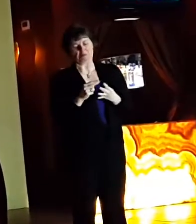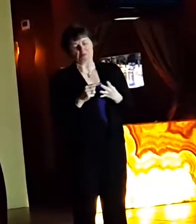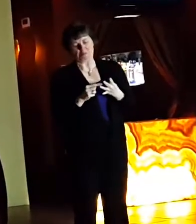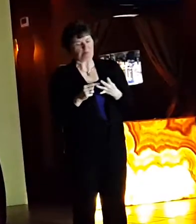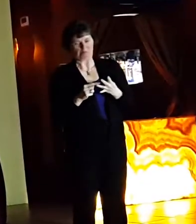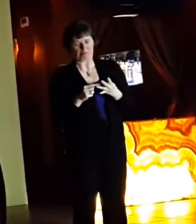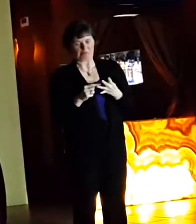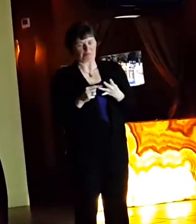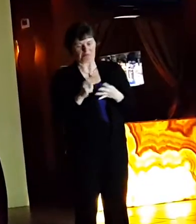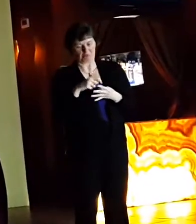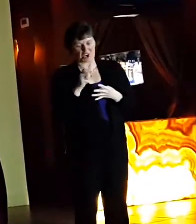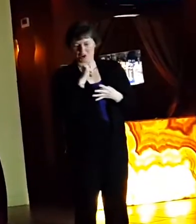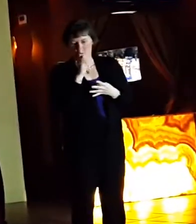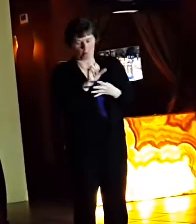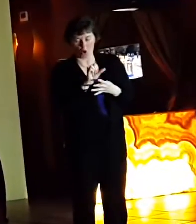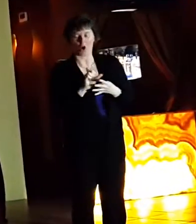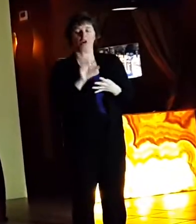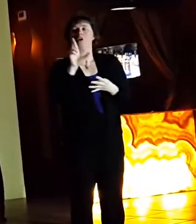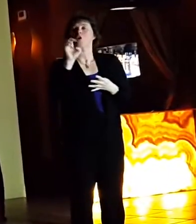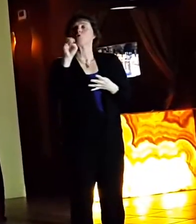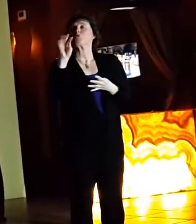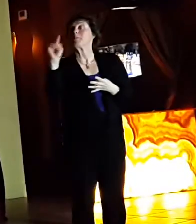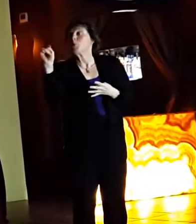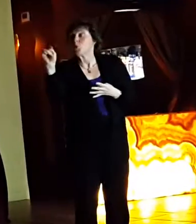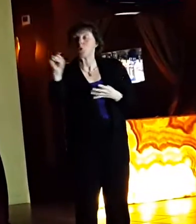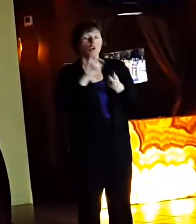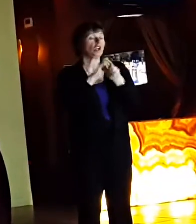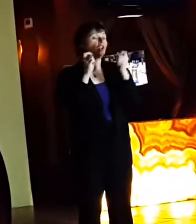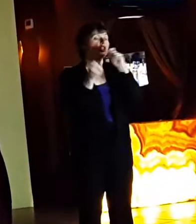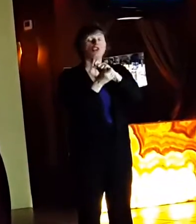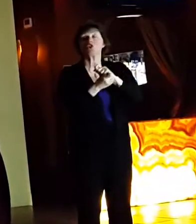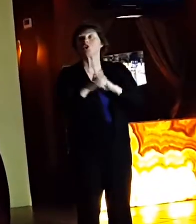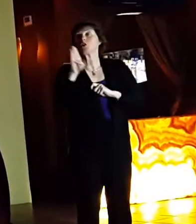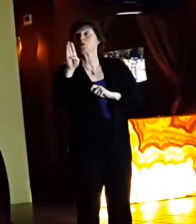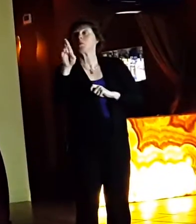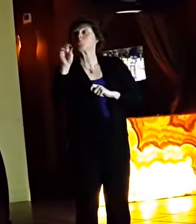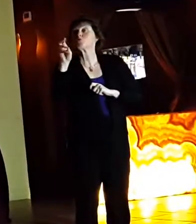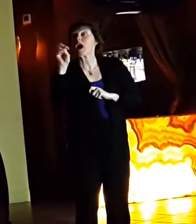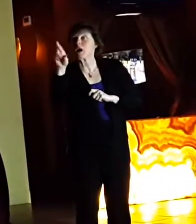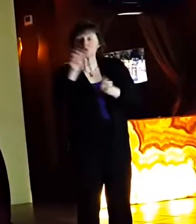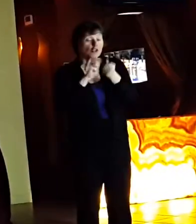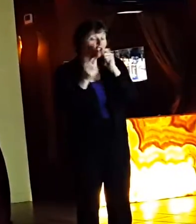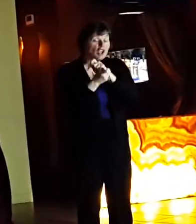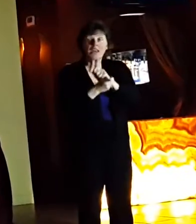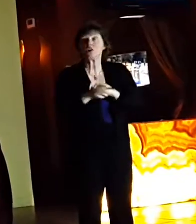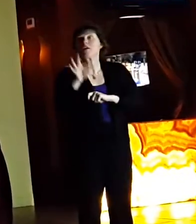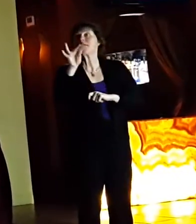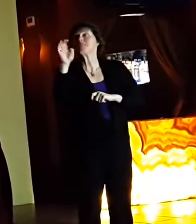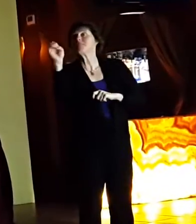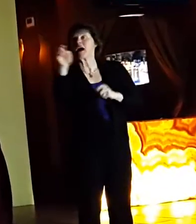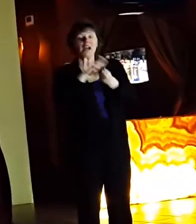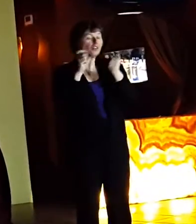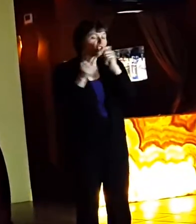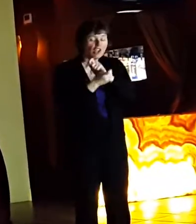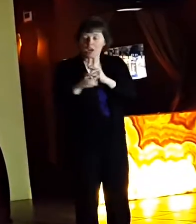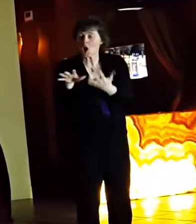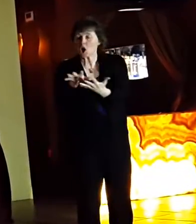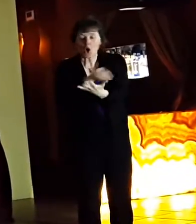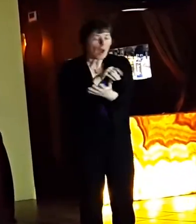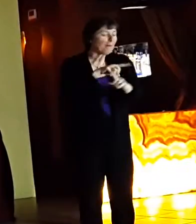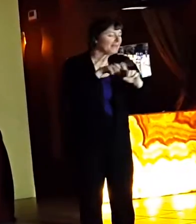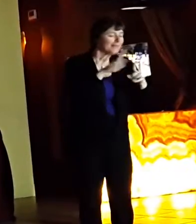either. So you reboot the computer, you change your browser, you start to move some files around and copy things